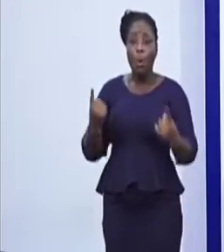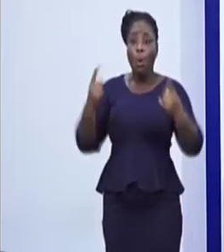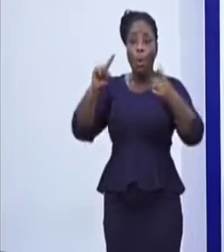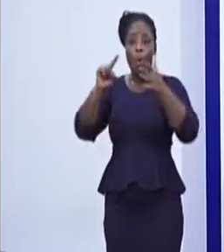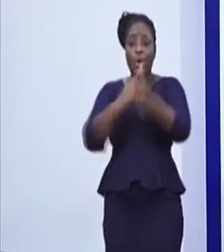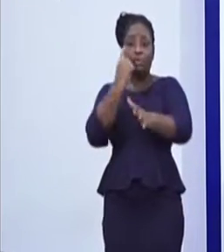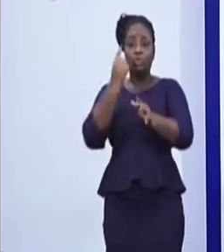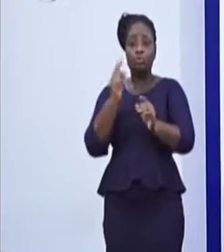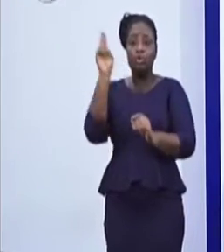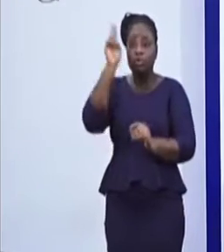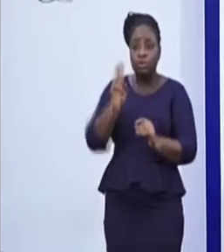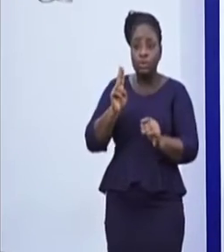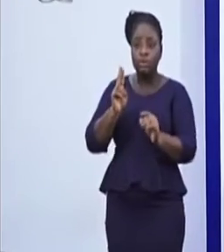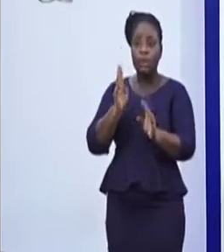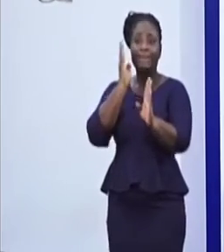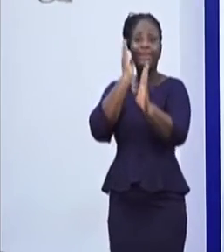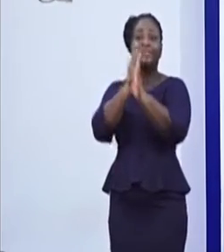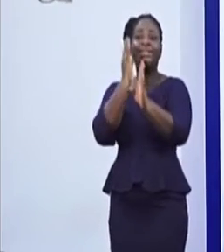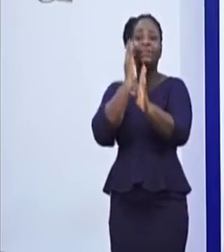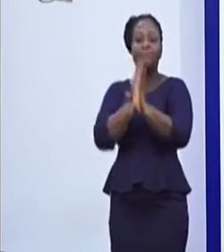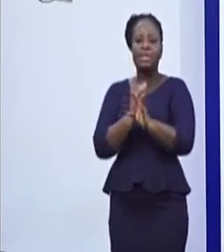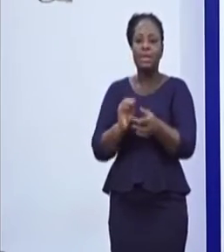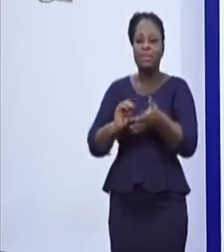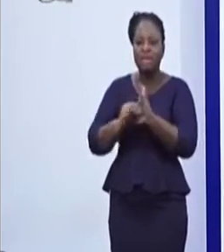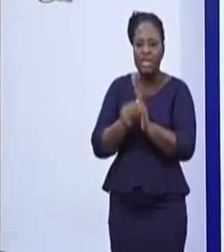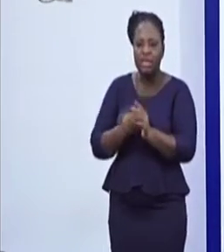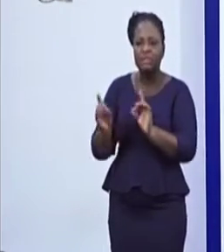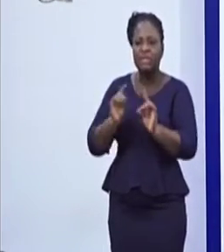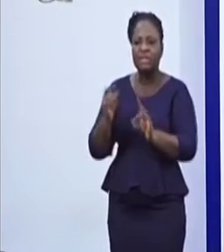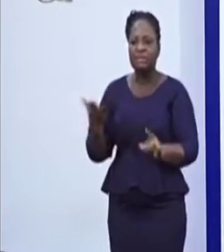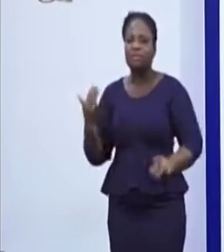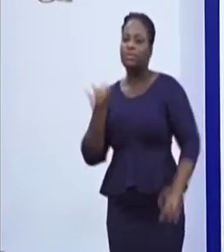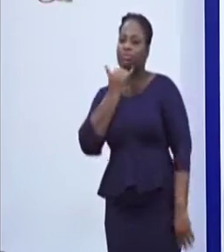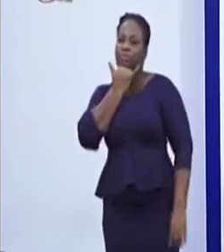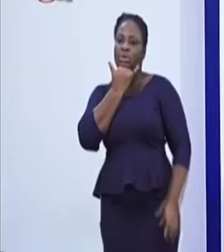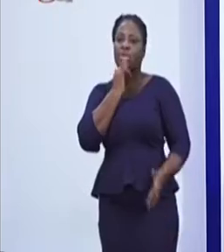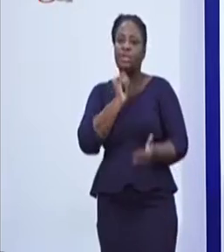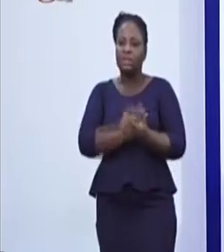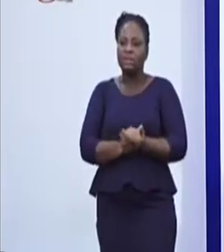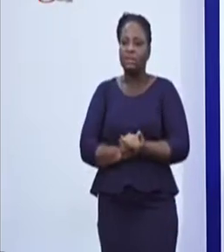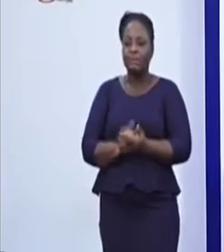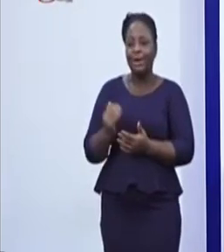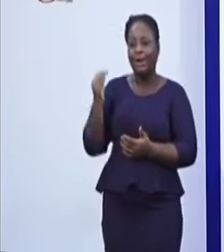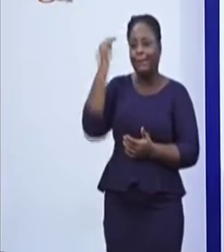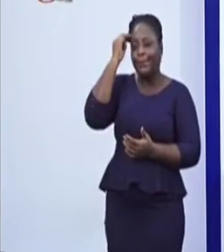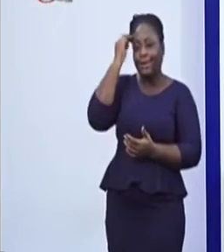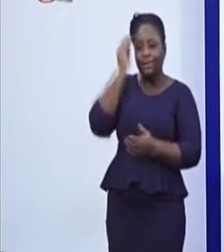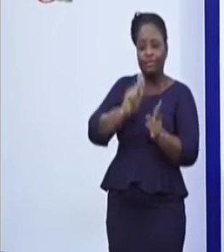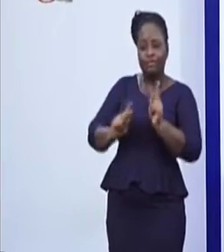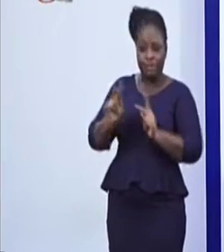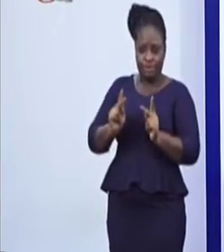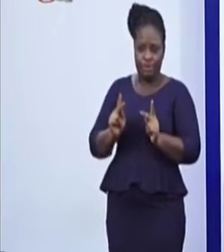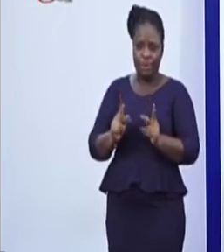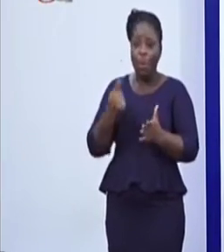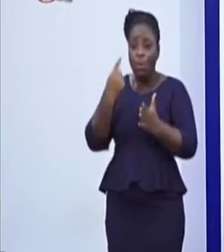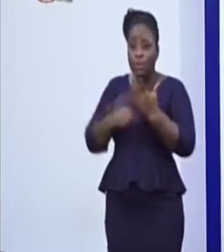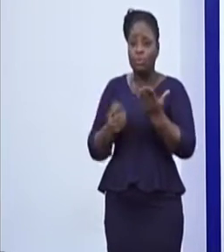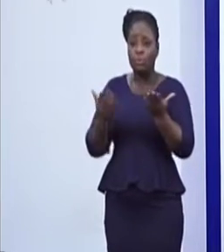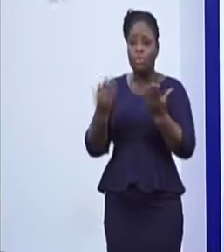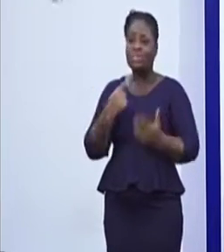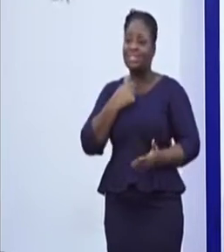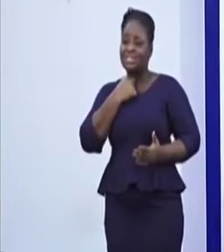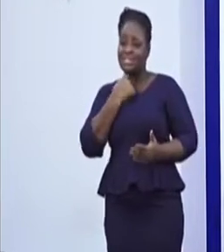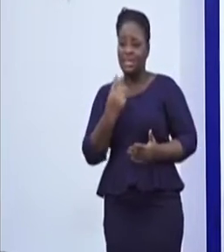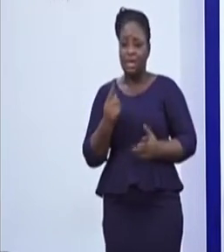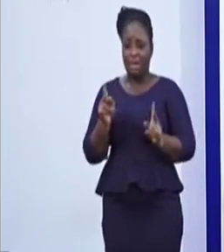word suspect, it's like you've done something wrong, and that is what is in people's minds. So what you want to say is that this